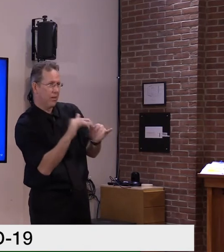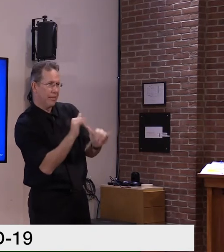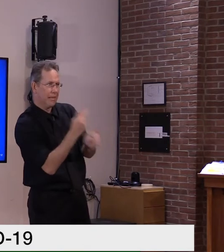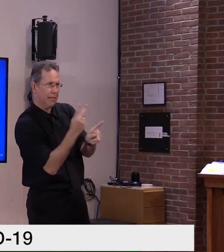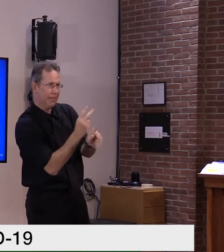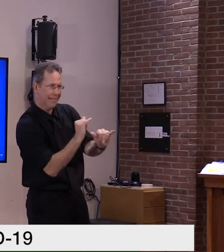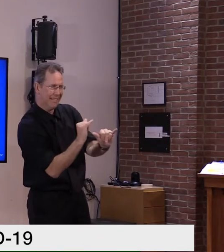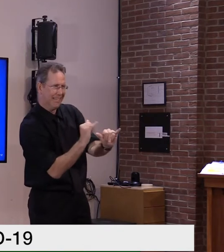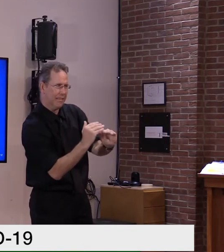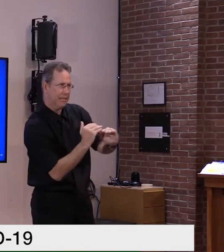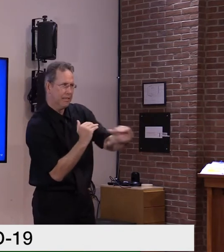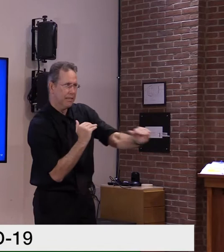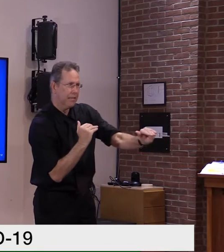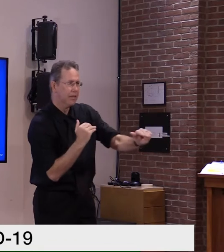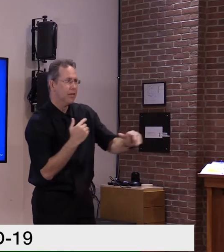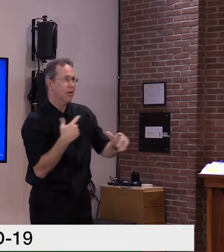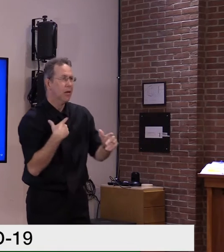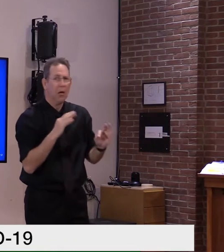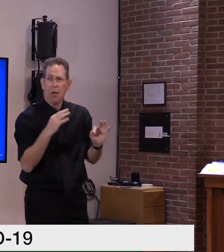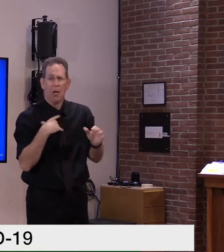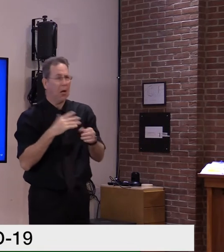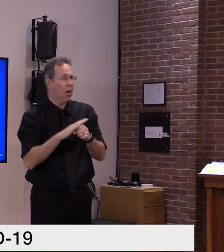continue to be vigilant and careful.